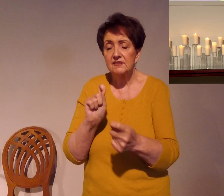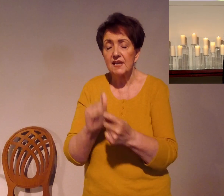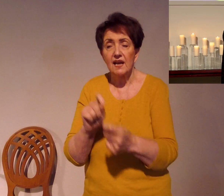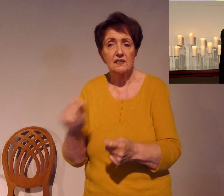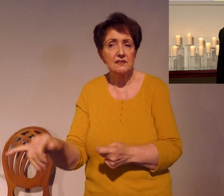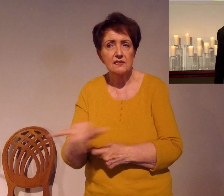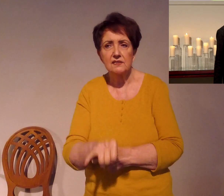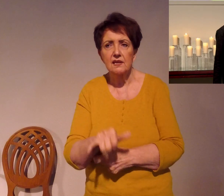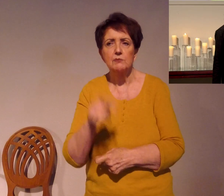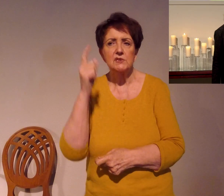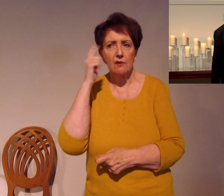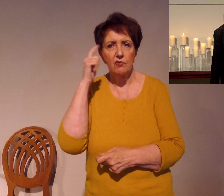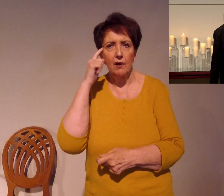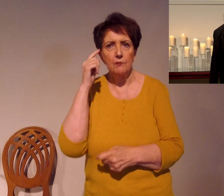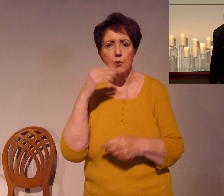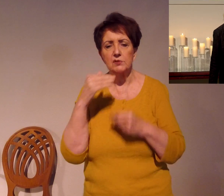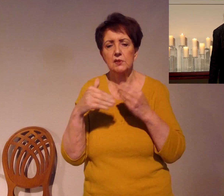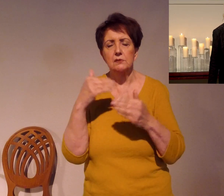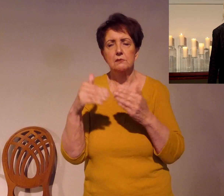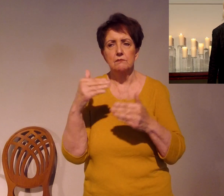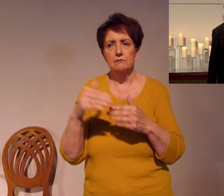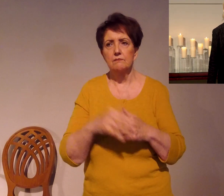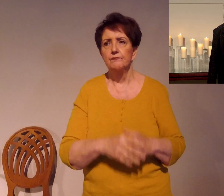the instructions that we're giving.